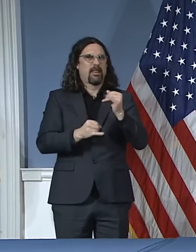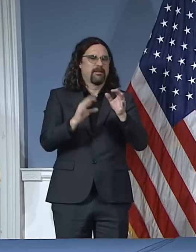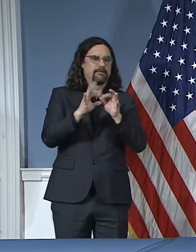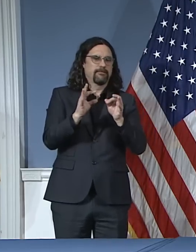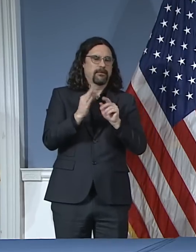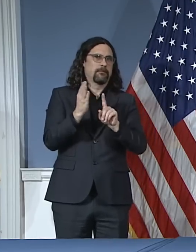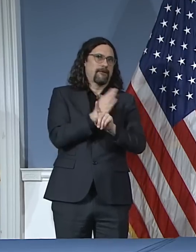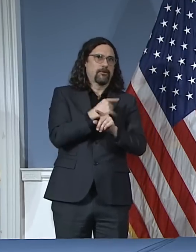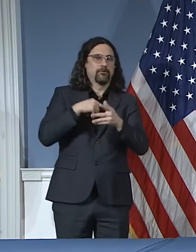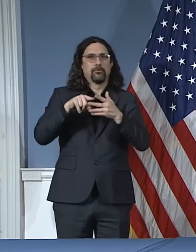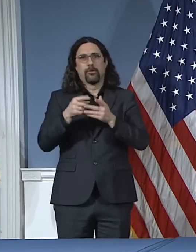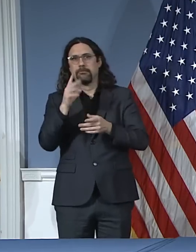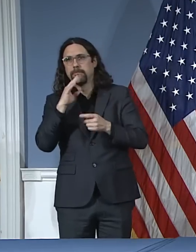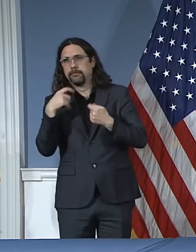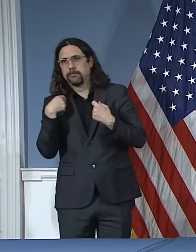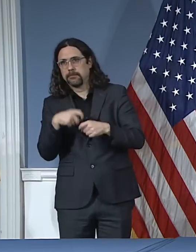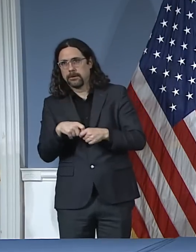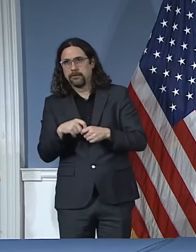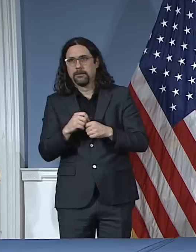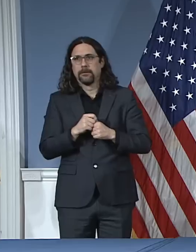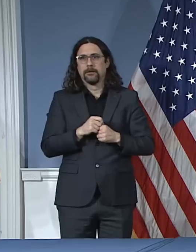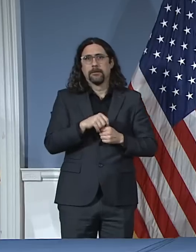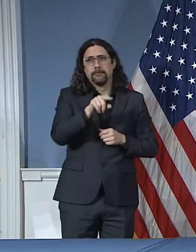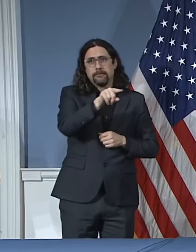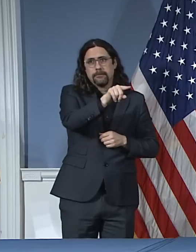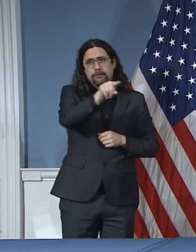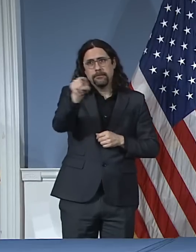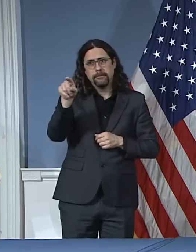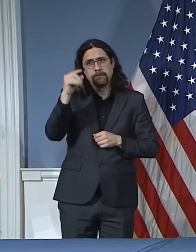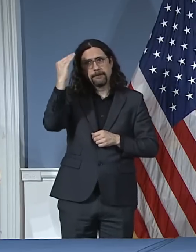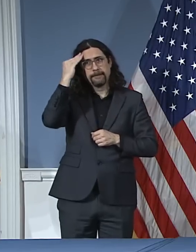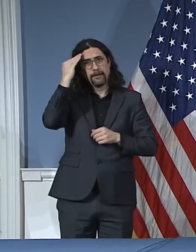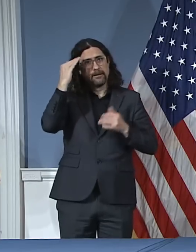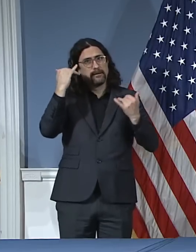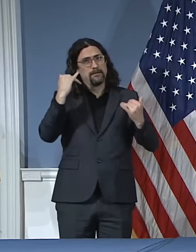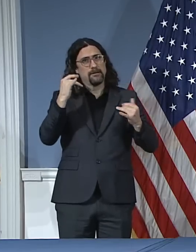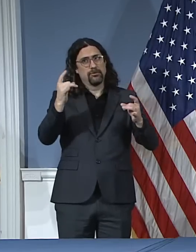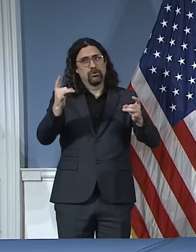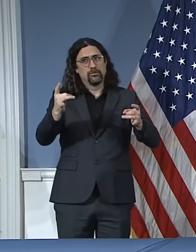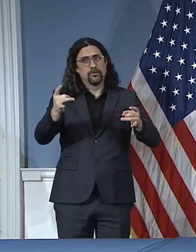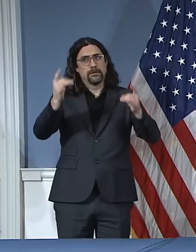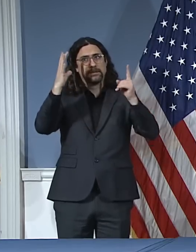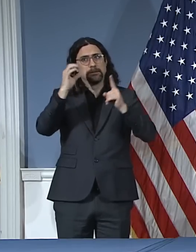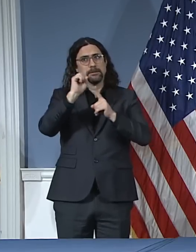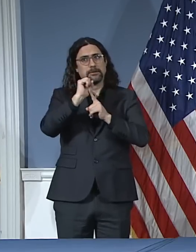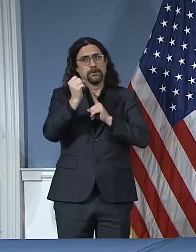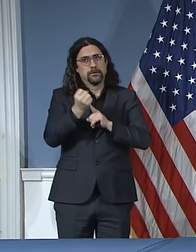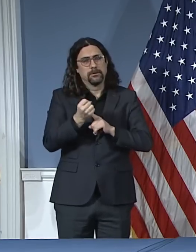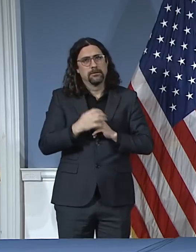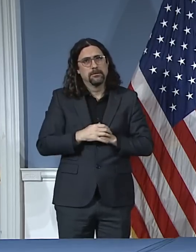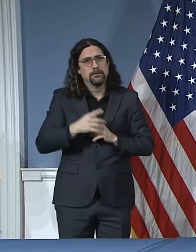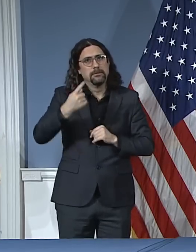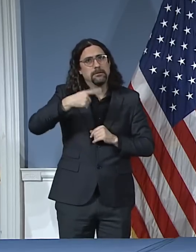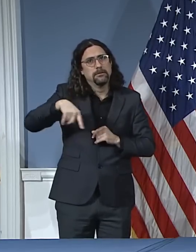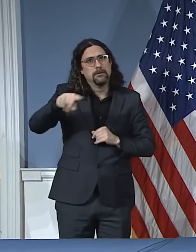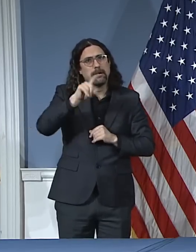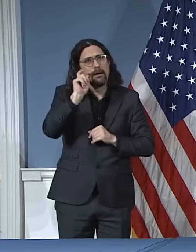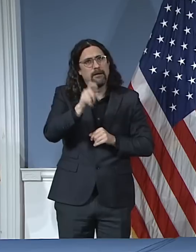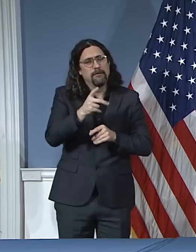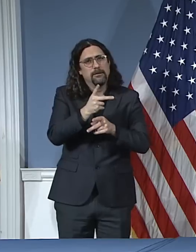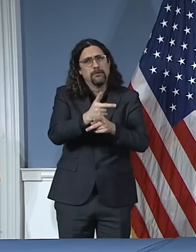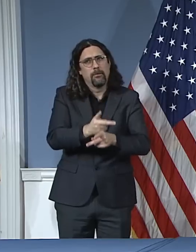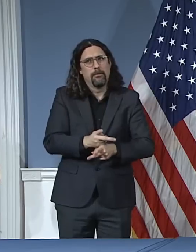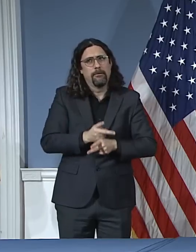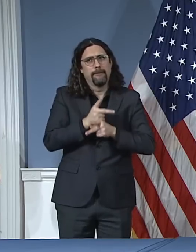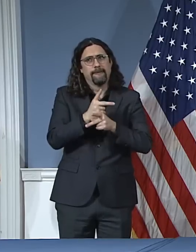be surprised to know that since we're in a crisis, we really have to be careful for everything we need, everything that's a